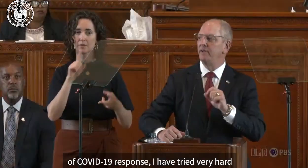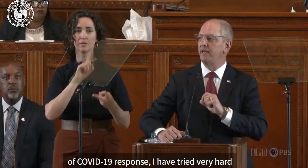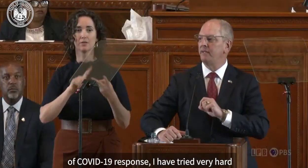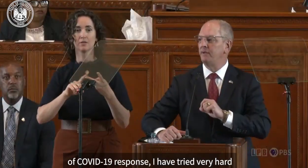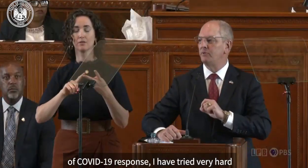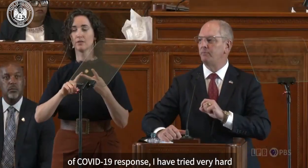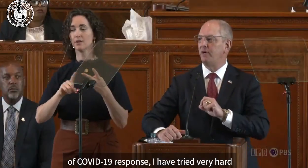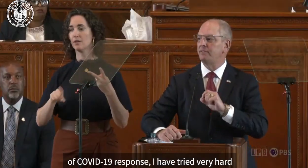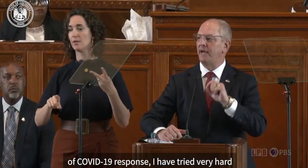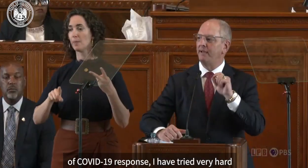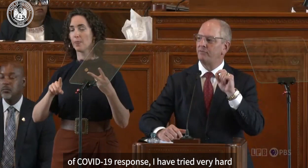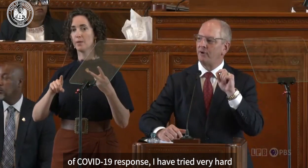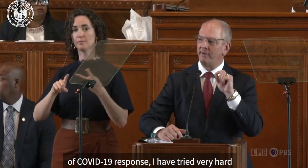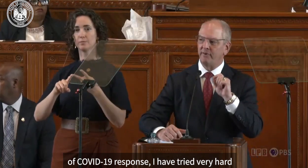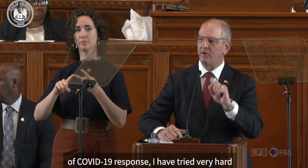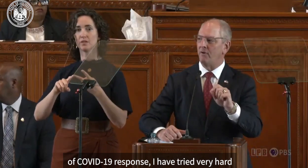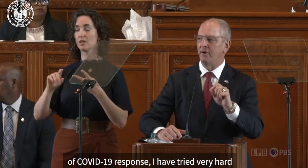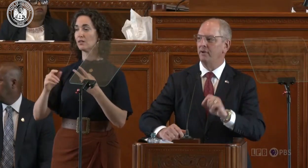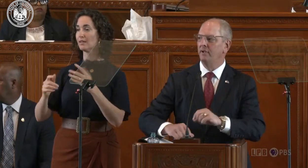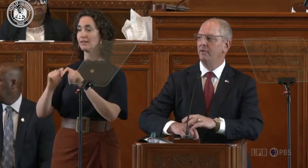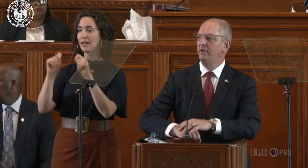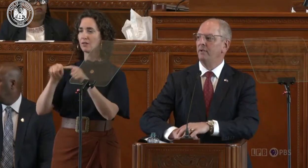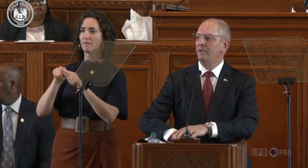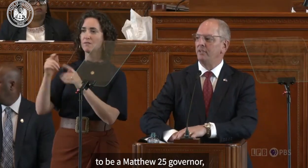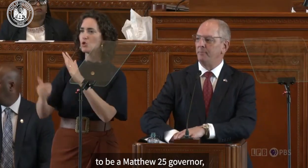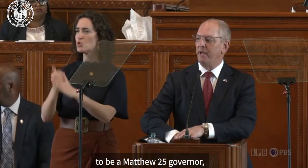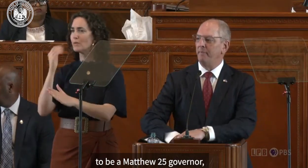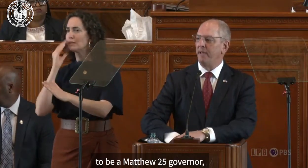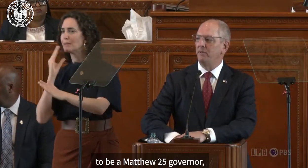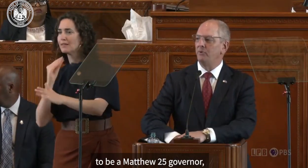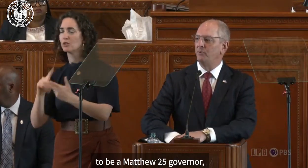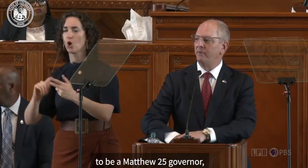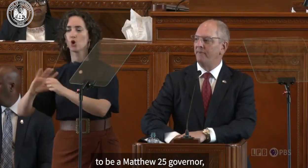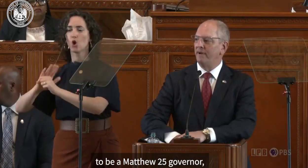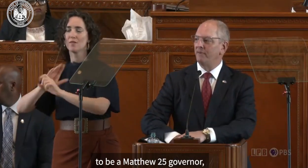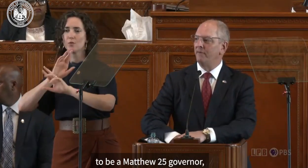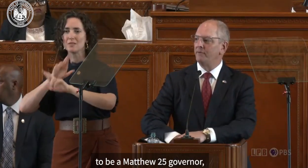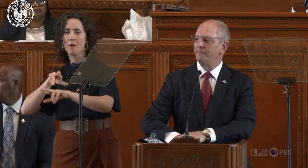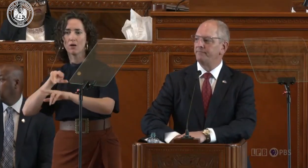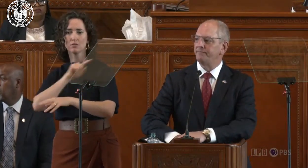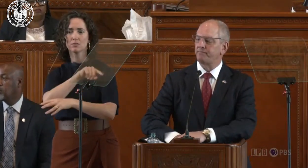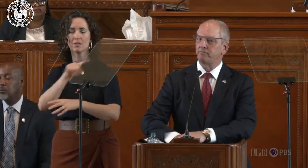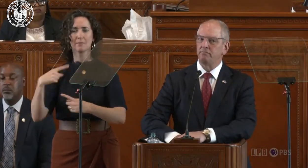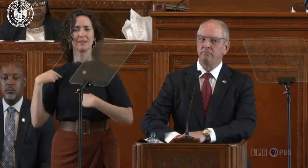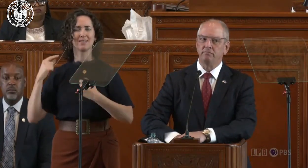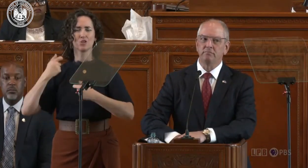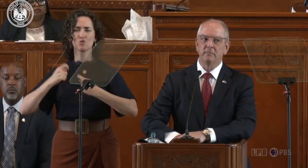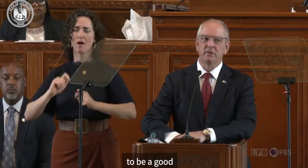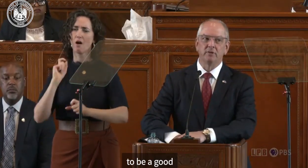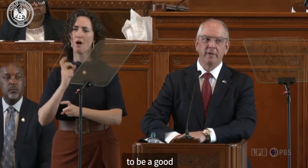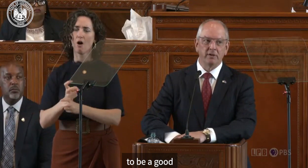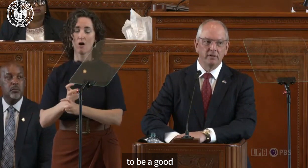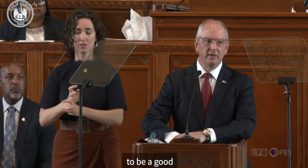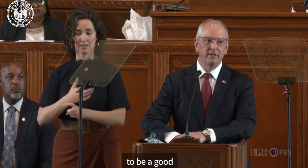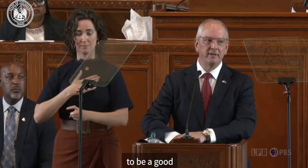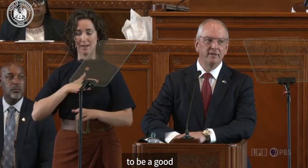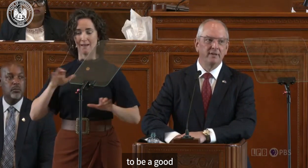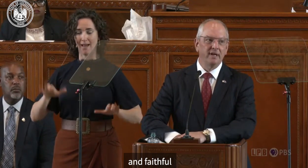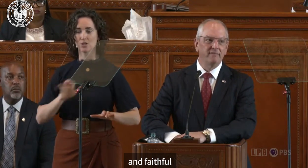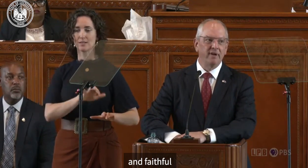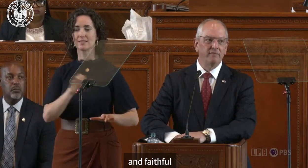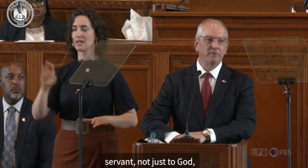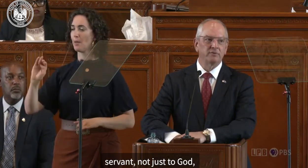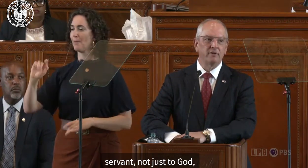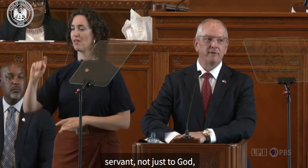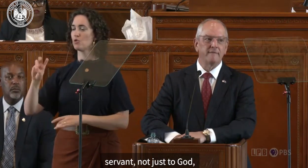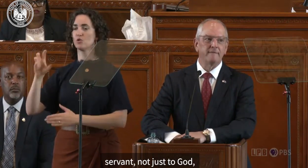the COVID-19 response, I have tried very hard to be a Matthew 25 governor, to be a good